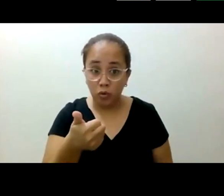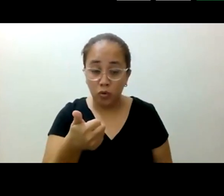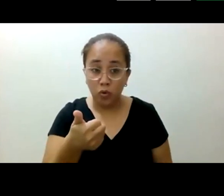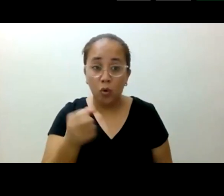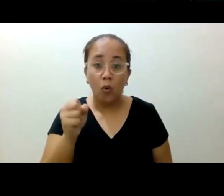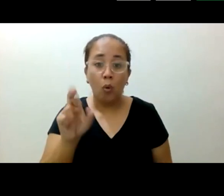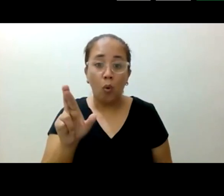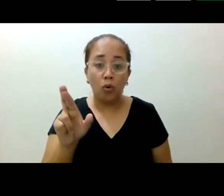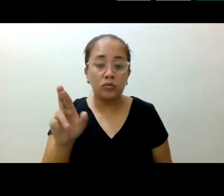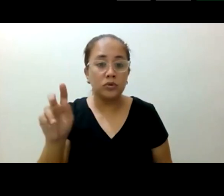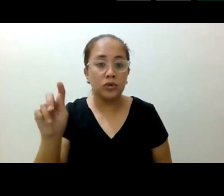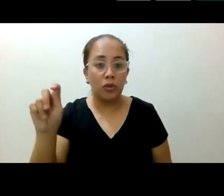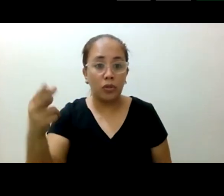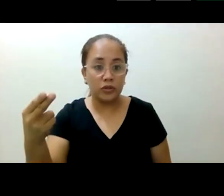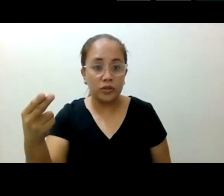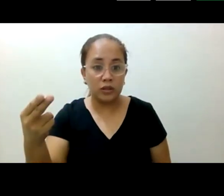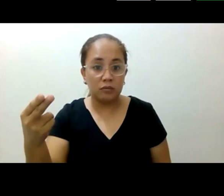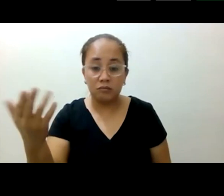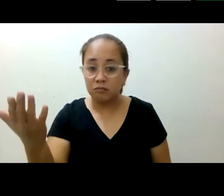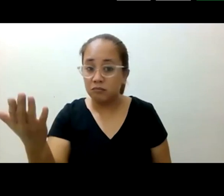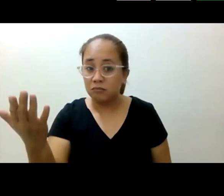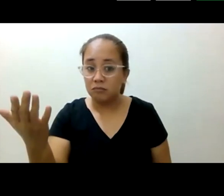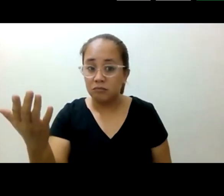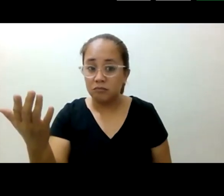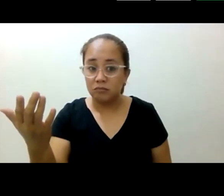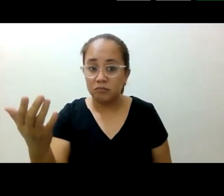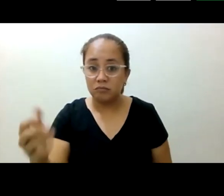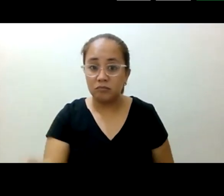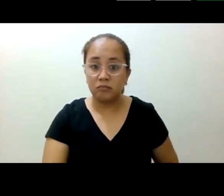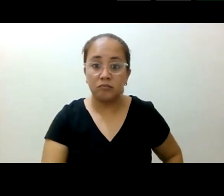on Thursday and take all day Thursday for review?